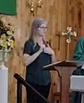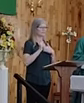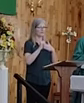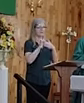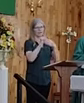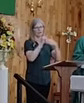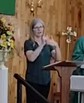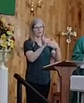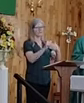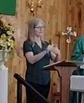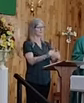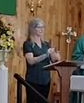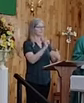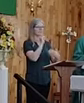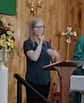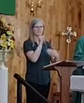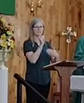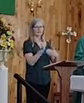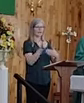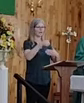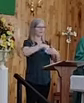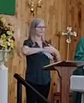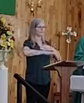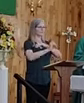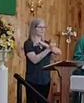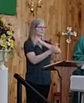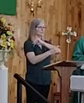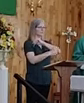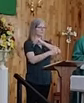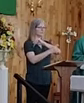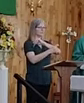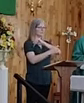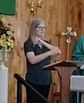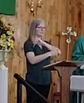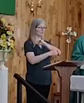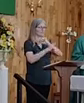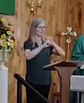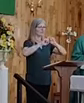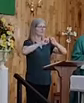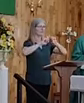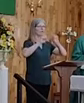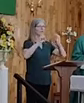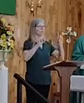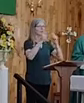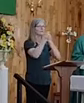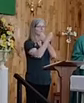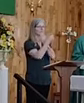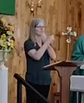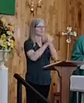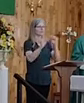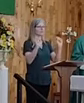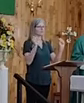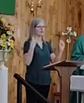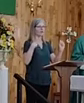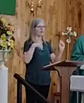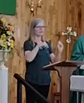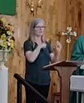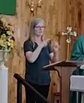us. And lead us not into temptation, but